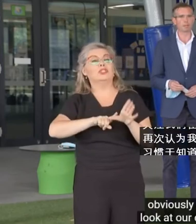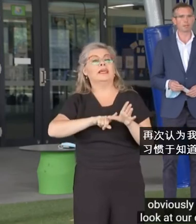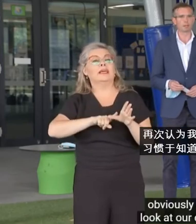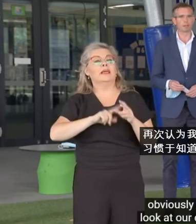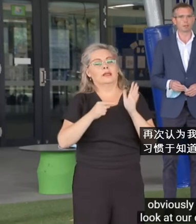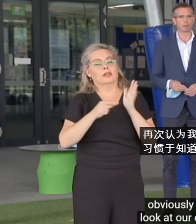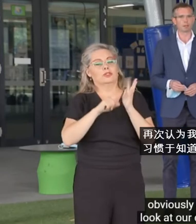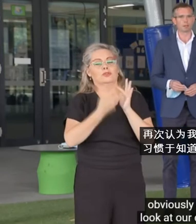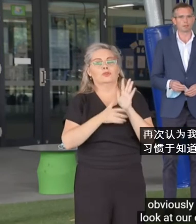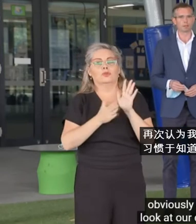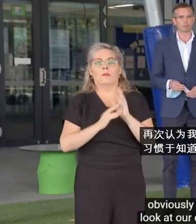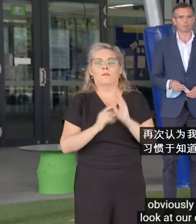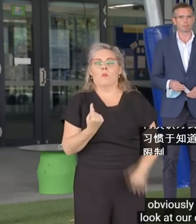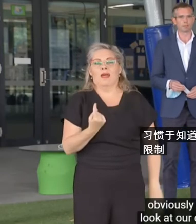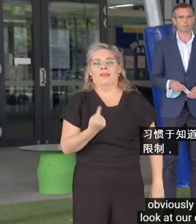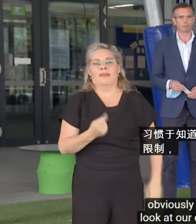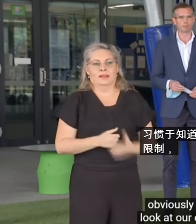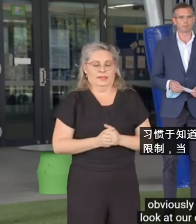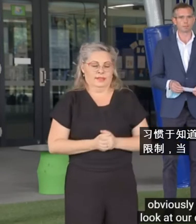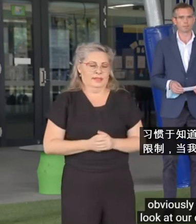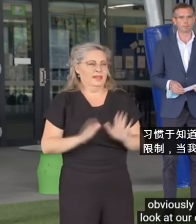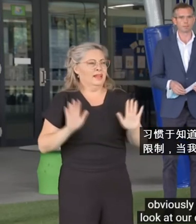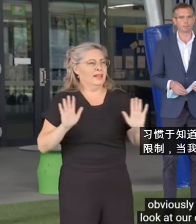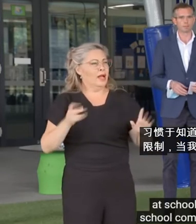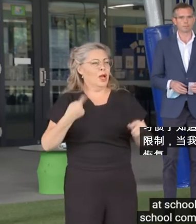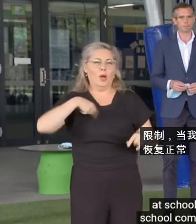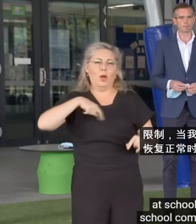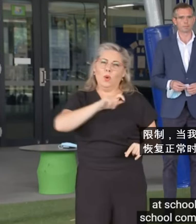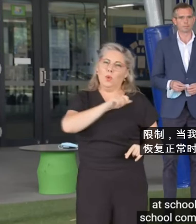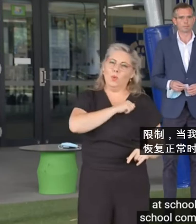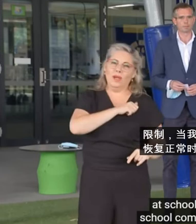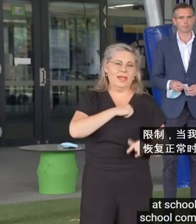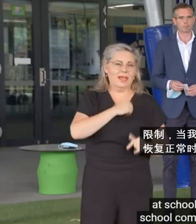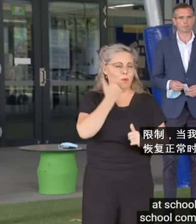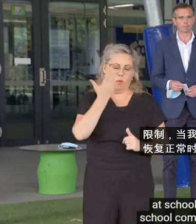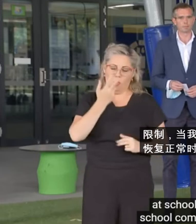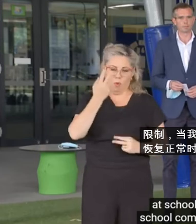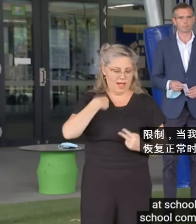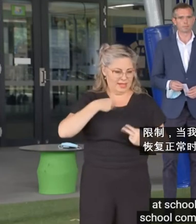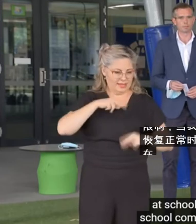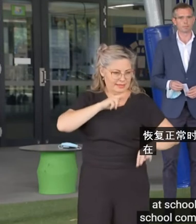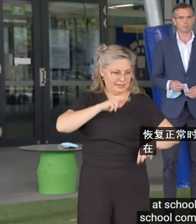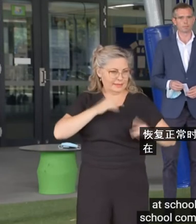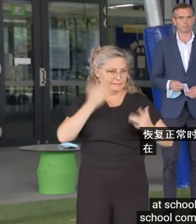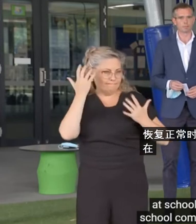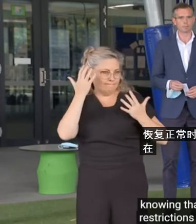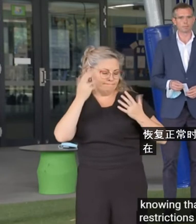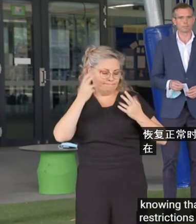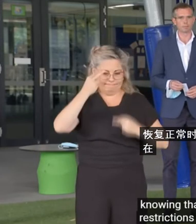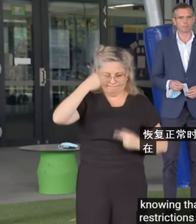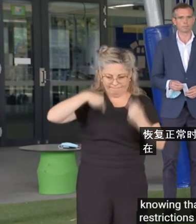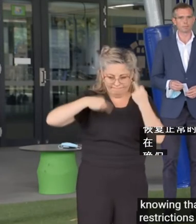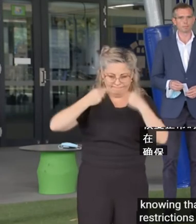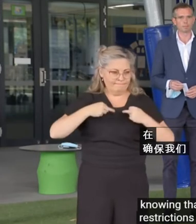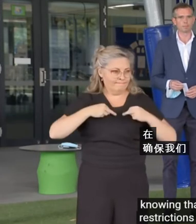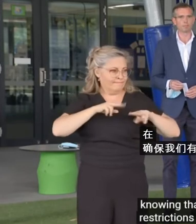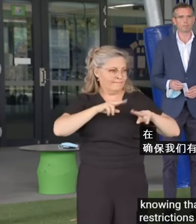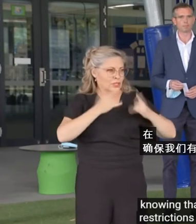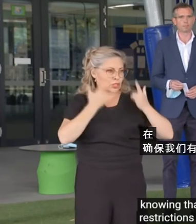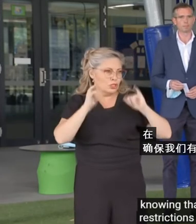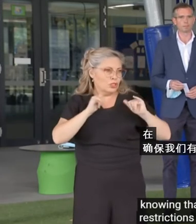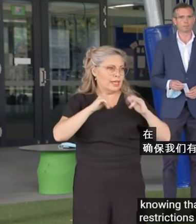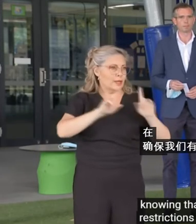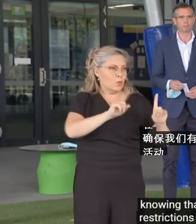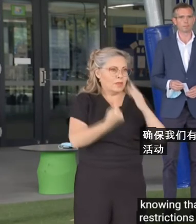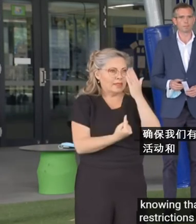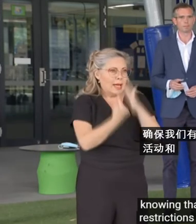communities are used to knowing that when we can ease restrictions, we will. When we can get back to normal, we will. But we've got to get that balance right between making sure that we